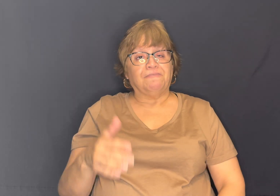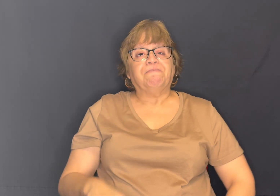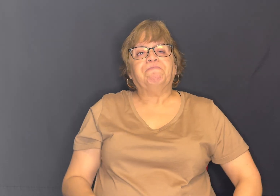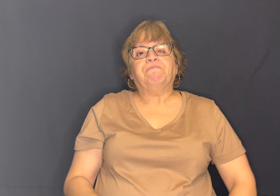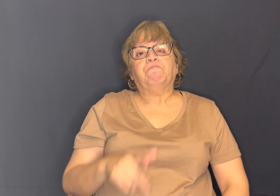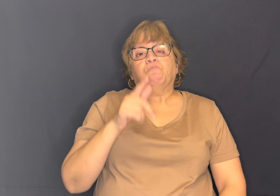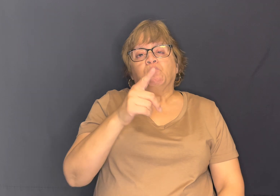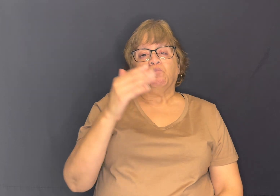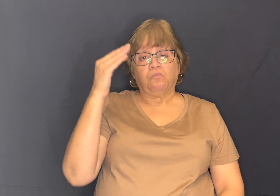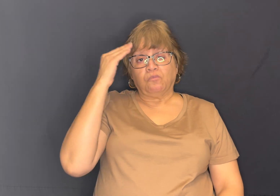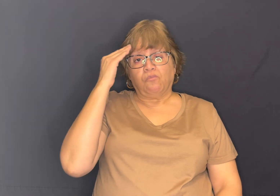Another thing,